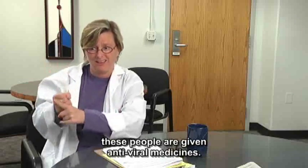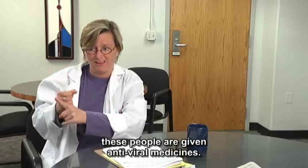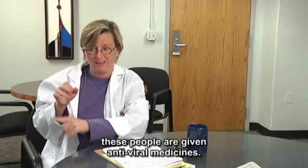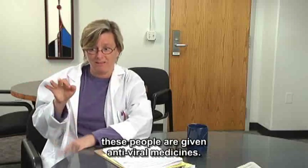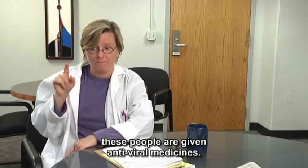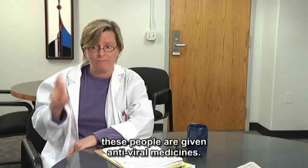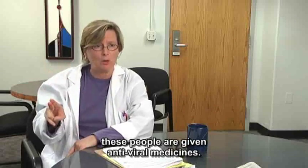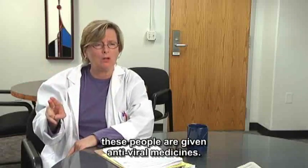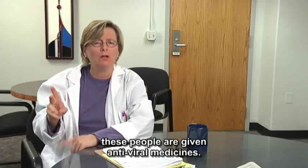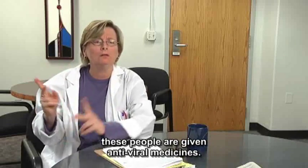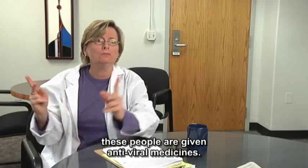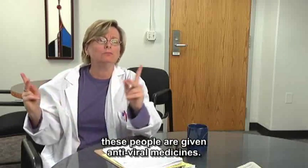antiviral medicines.